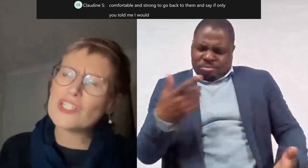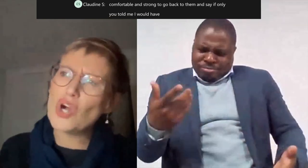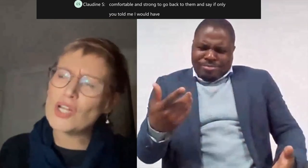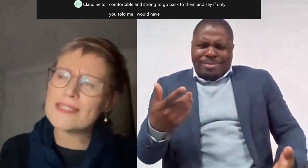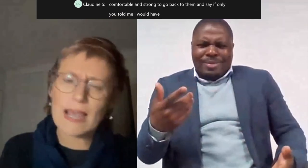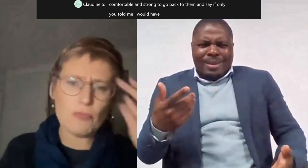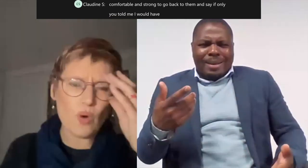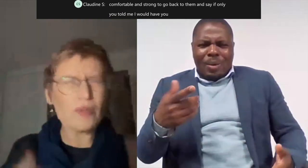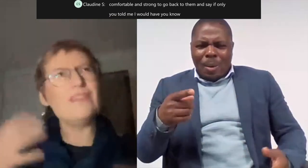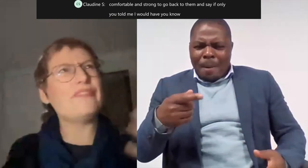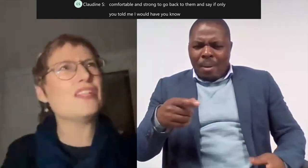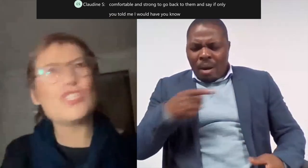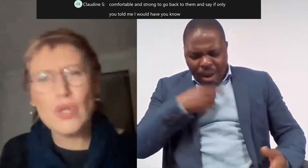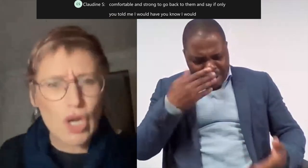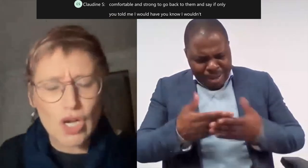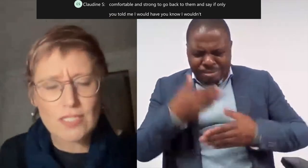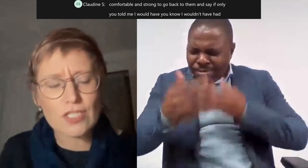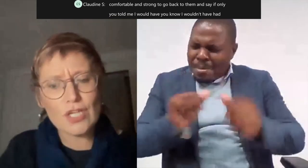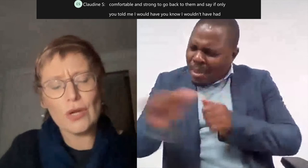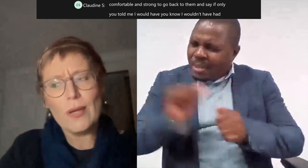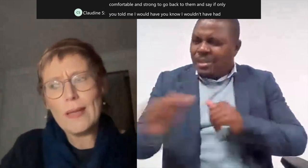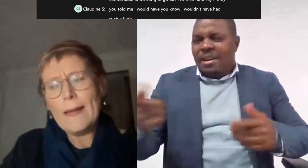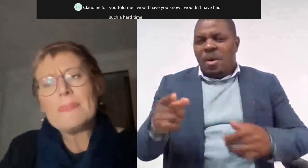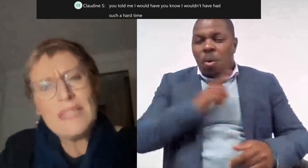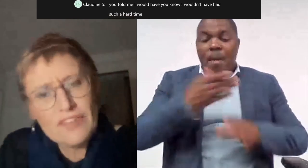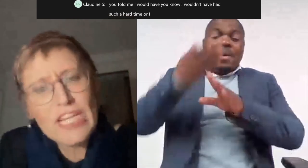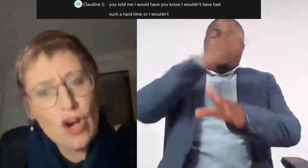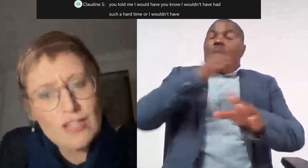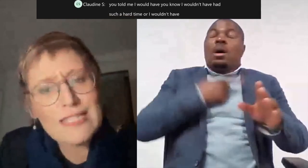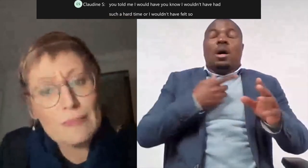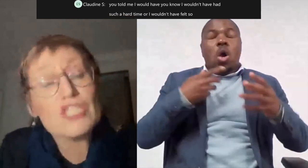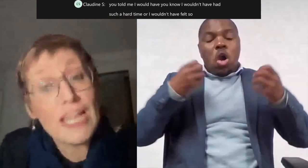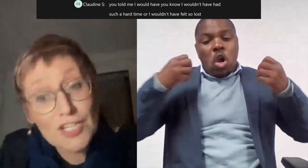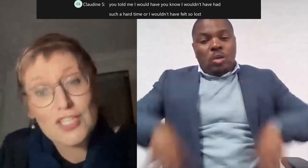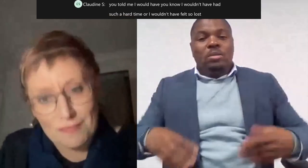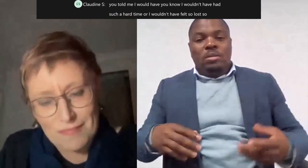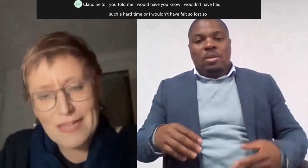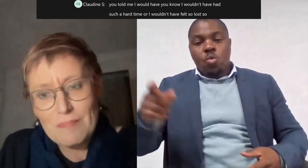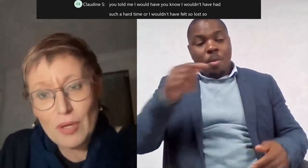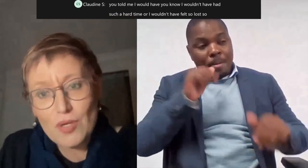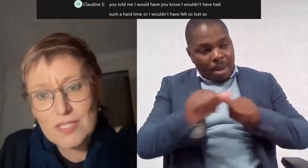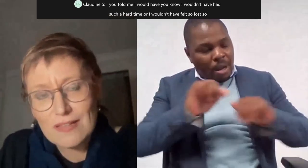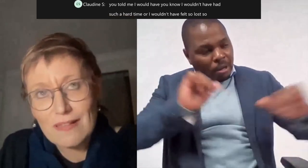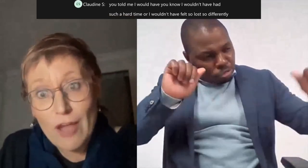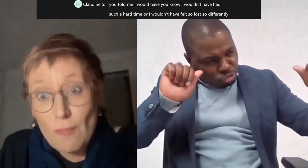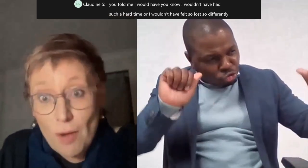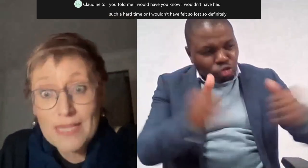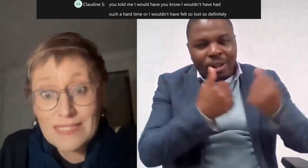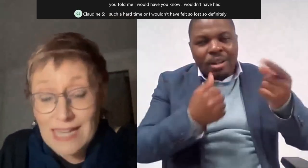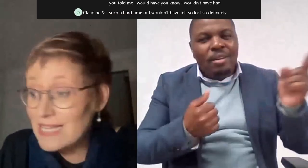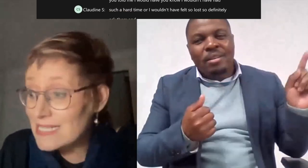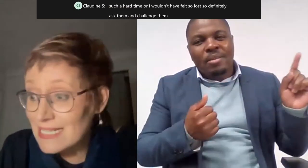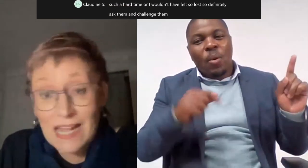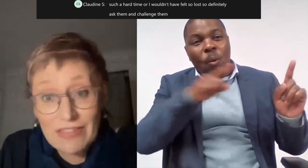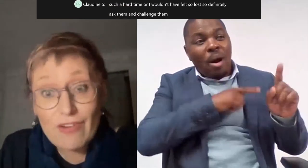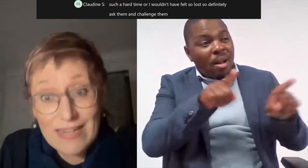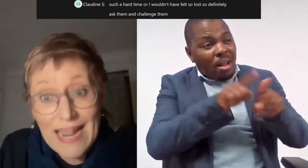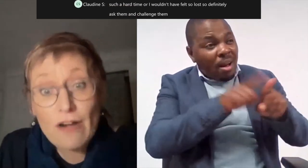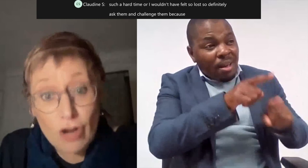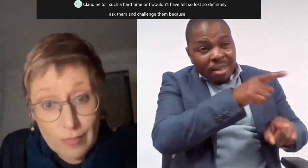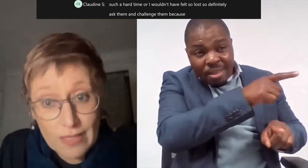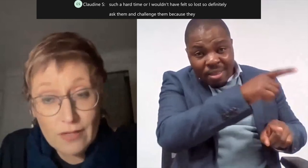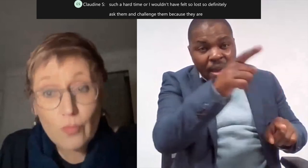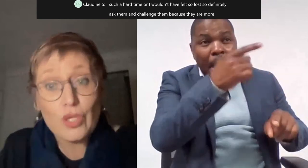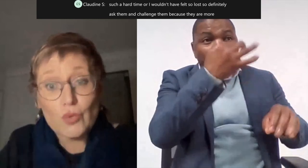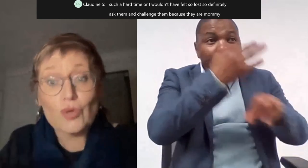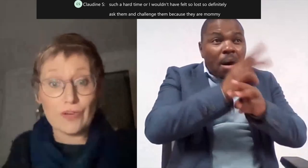I wouldn't have had such a hard time, or I wouldn't have felt so lost. So definitely ask them and challenge them, because there are mommies and daddies sitting out there